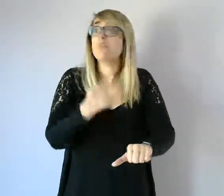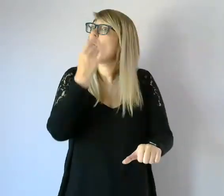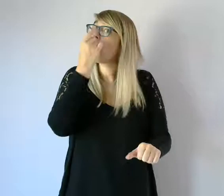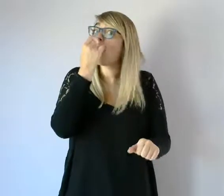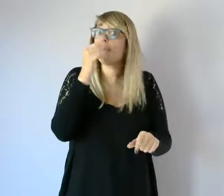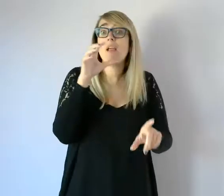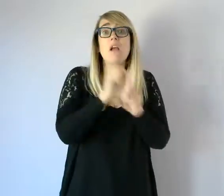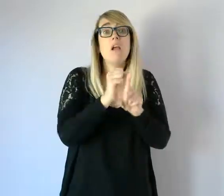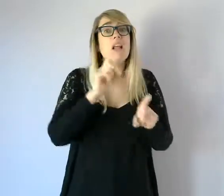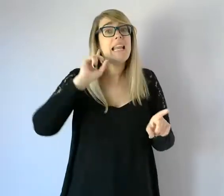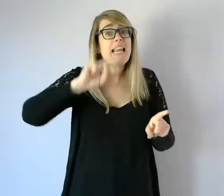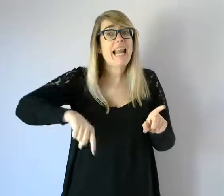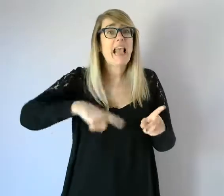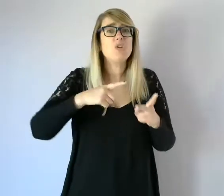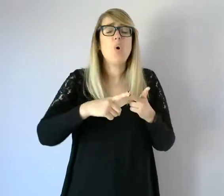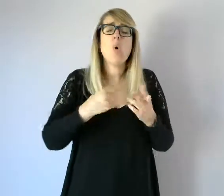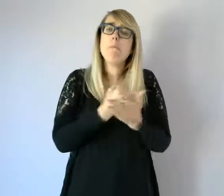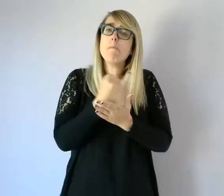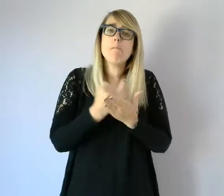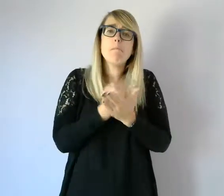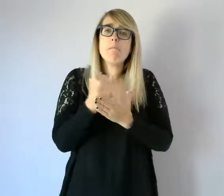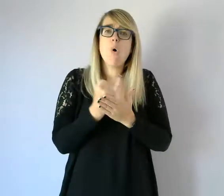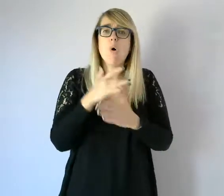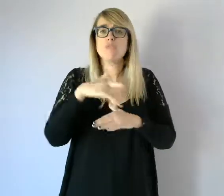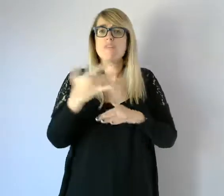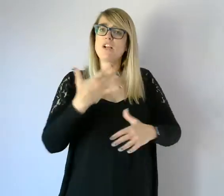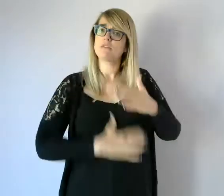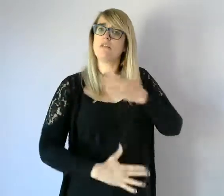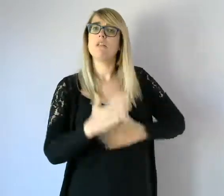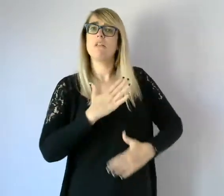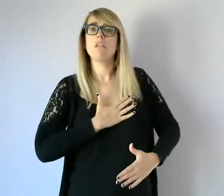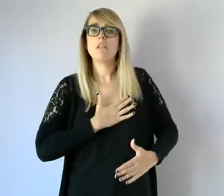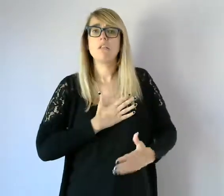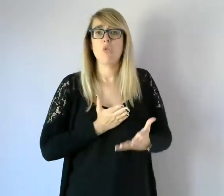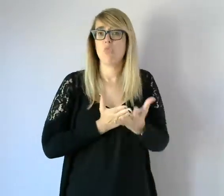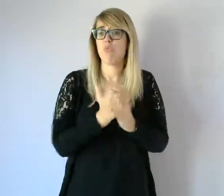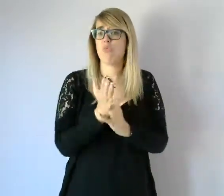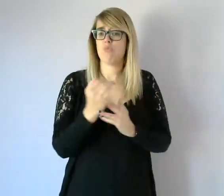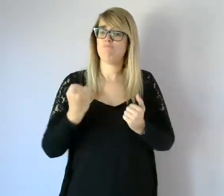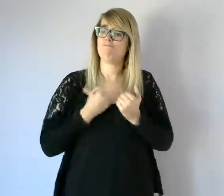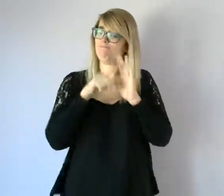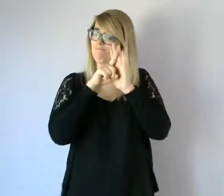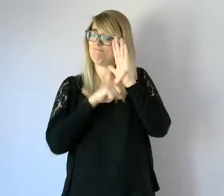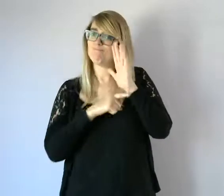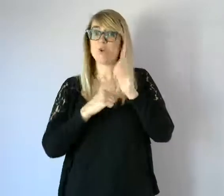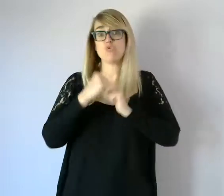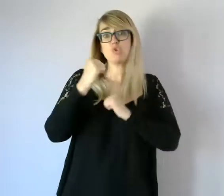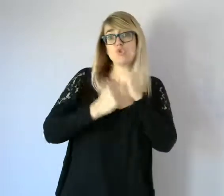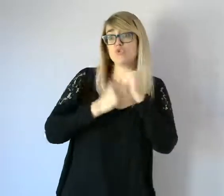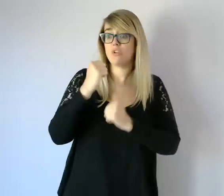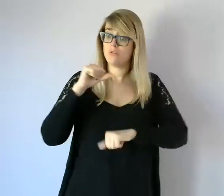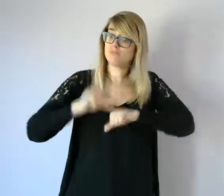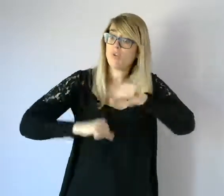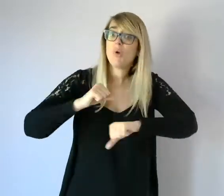poor professional practice as a result of the structure, policies, processes and practices within